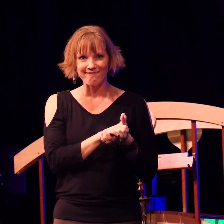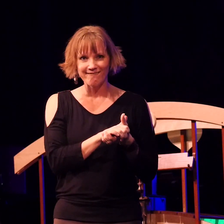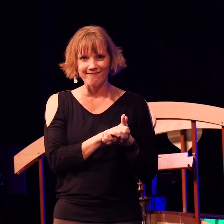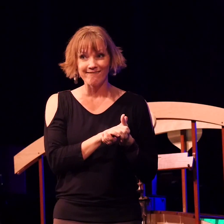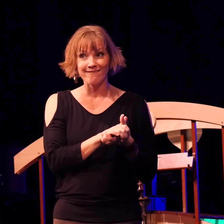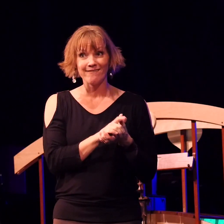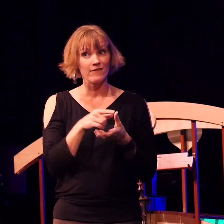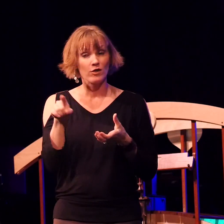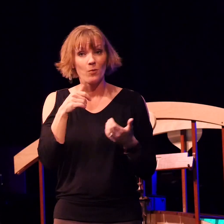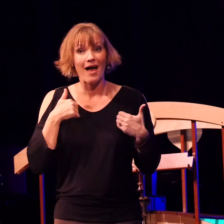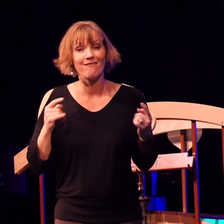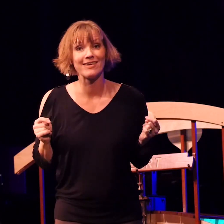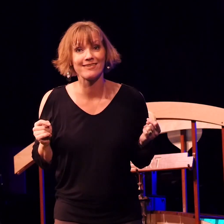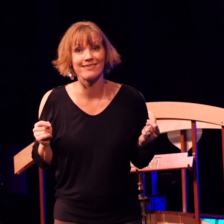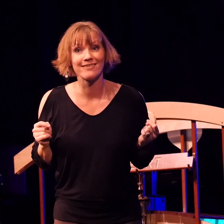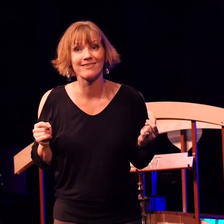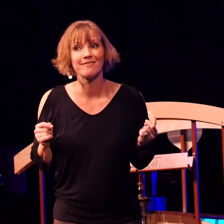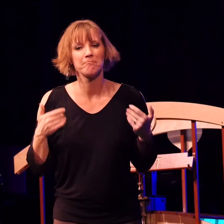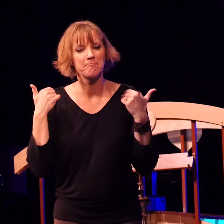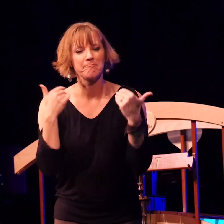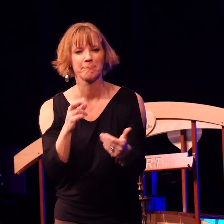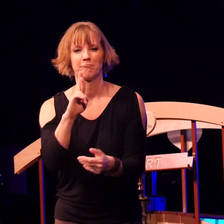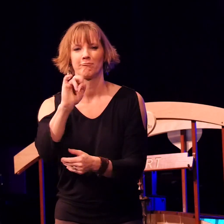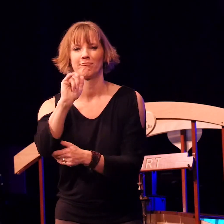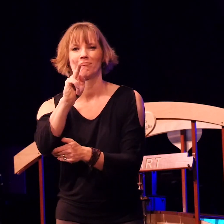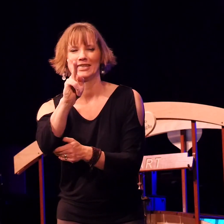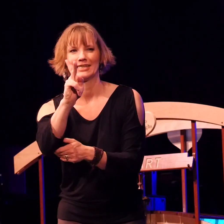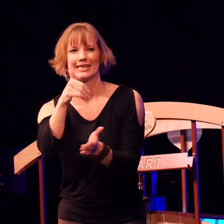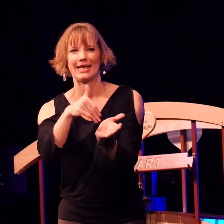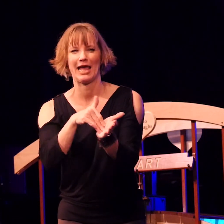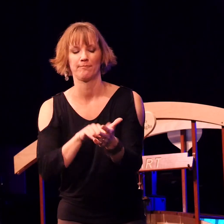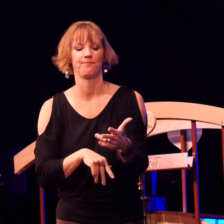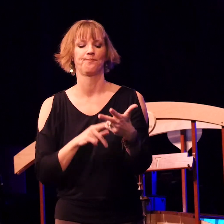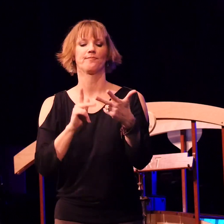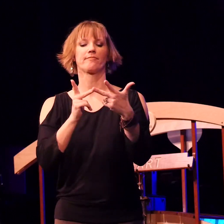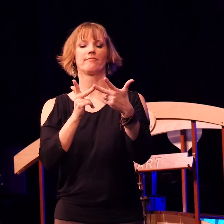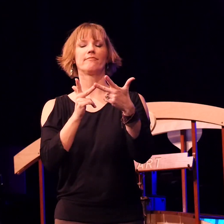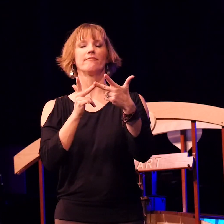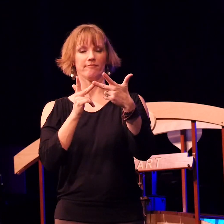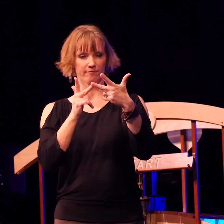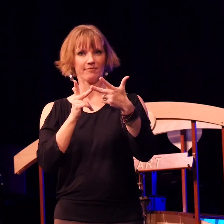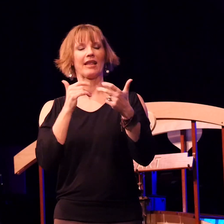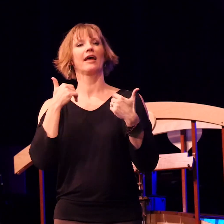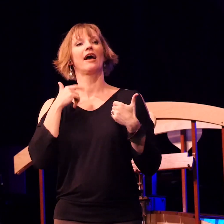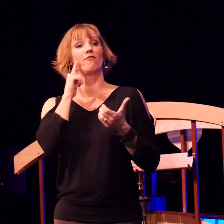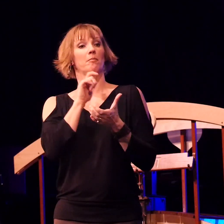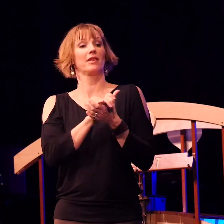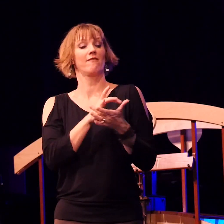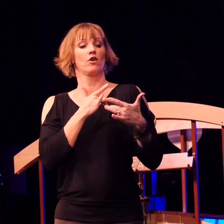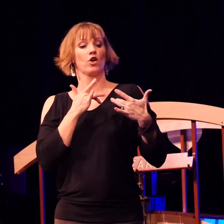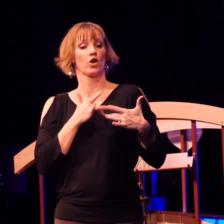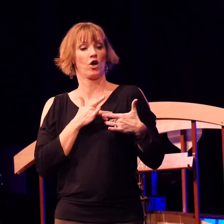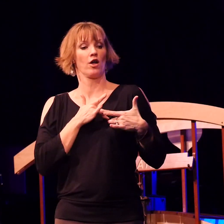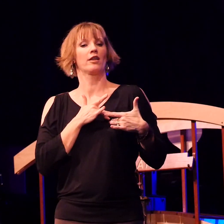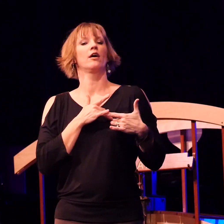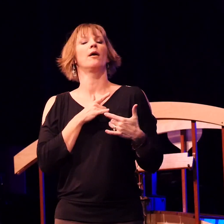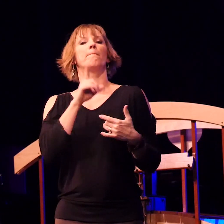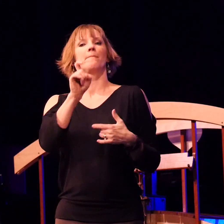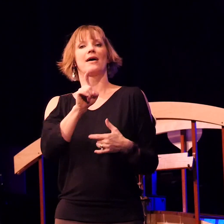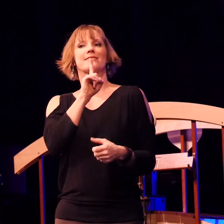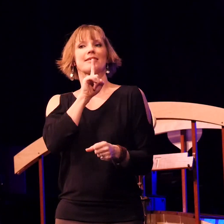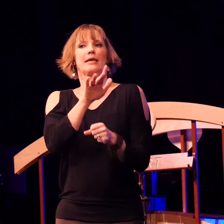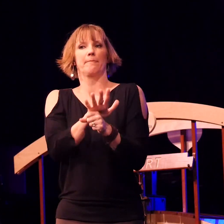and you've got it, to risk again. And then finally, to have that believing heart to recommit